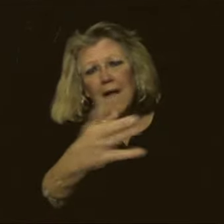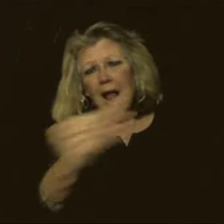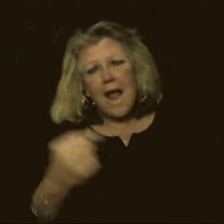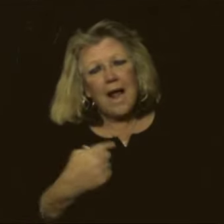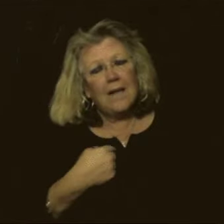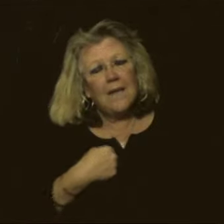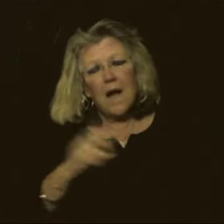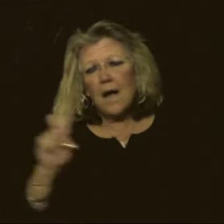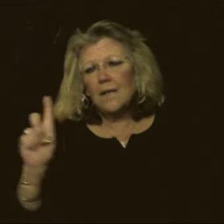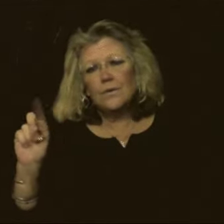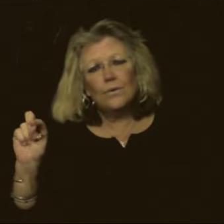and I do